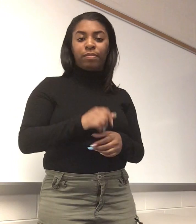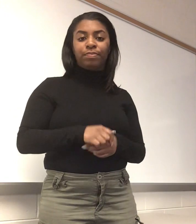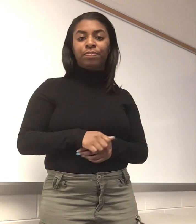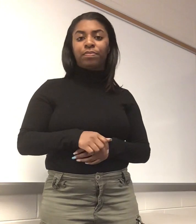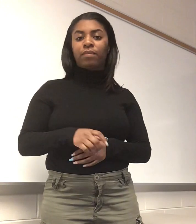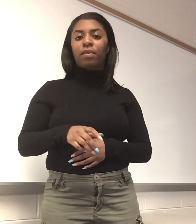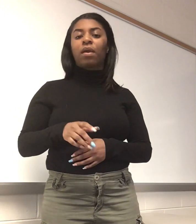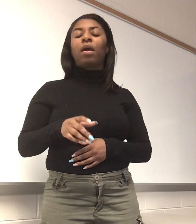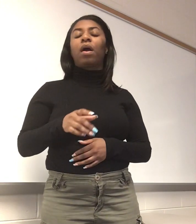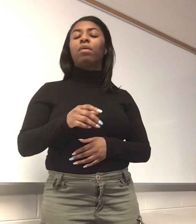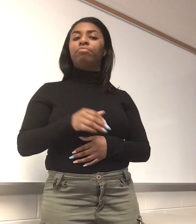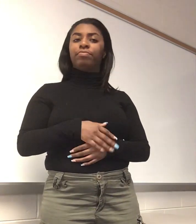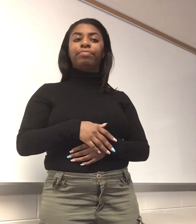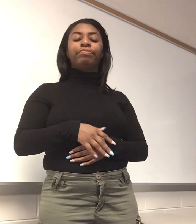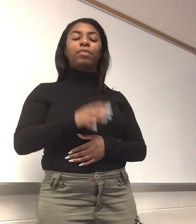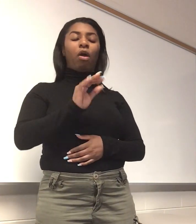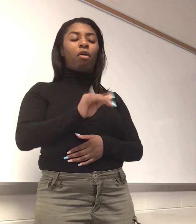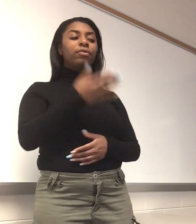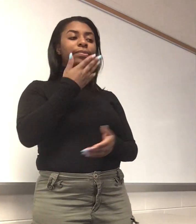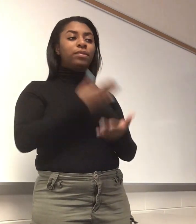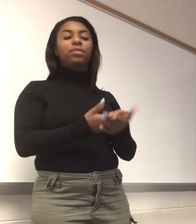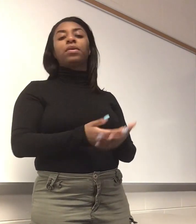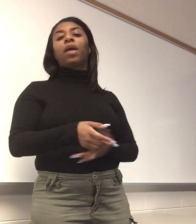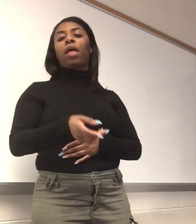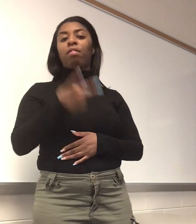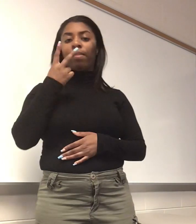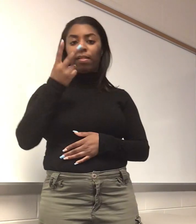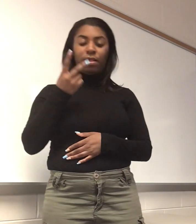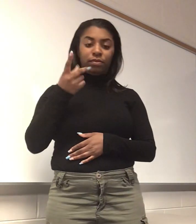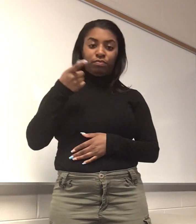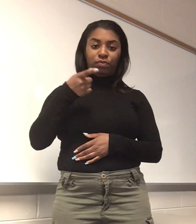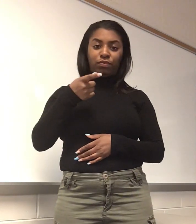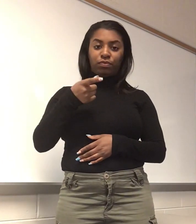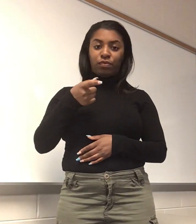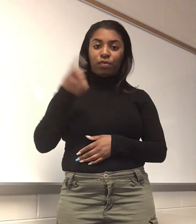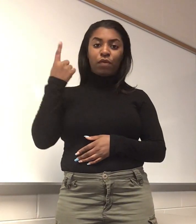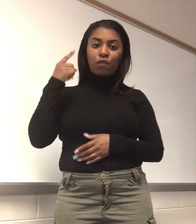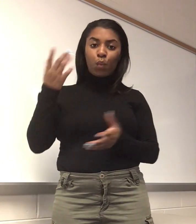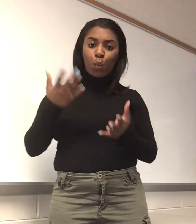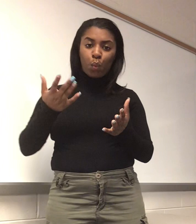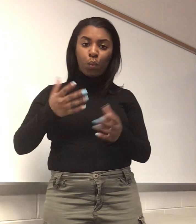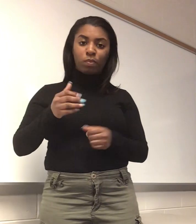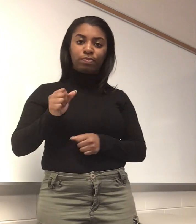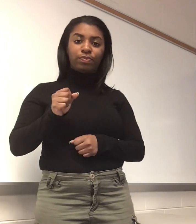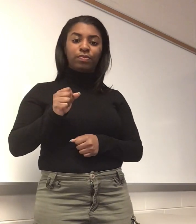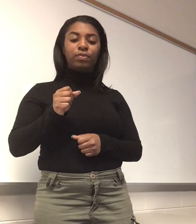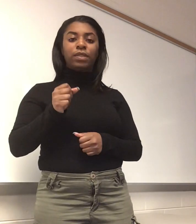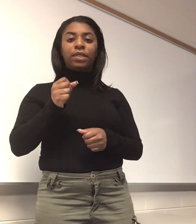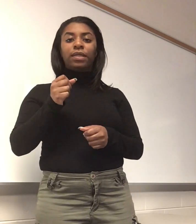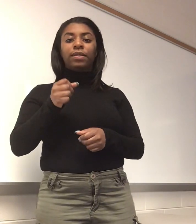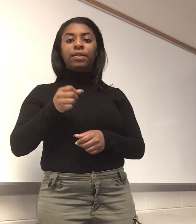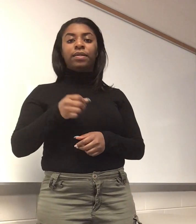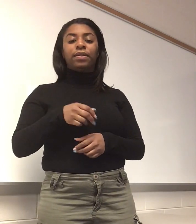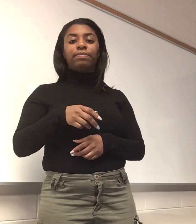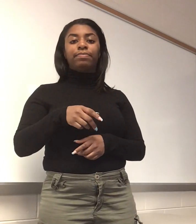silly names here too. You know, when we look at these names, look at Unferth, right? No courage, no peace. This was something we looked